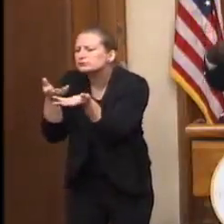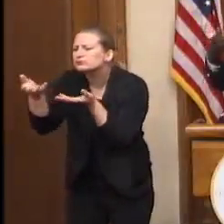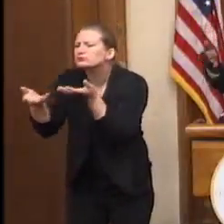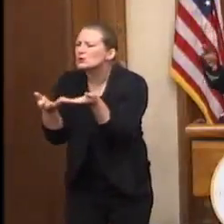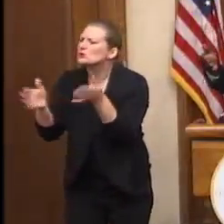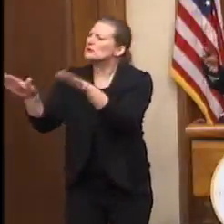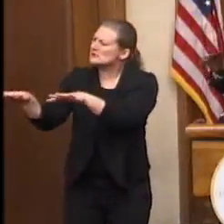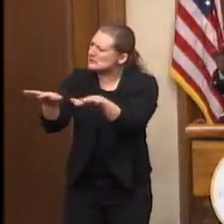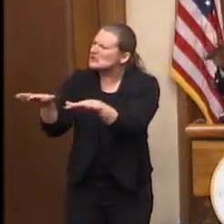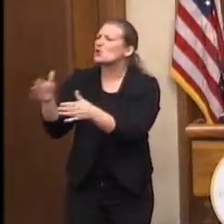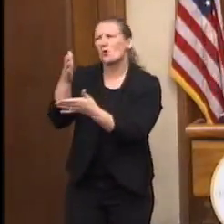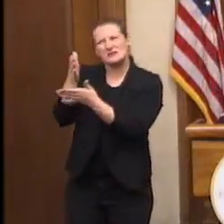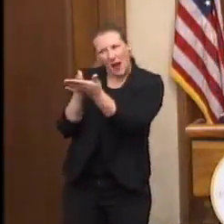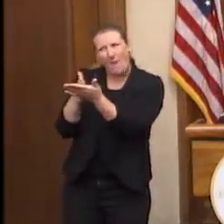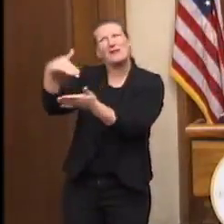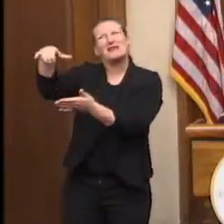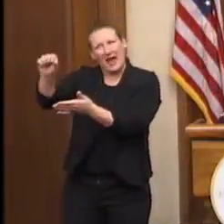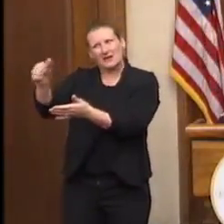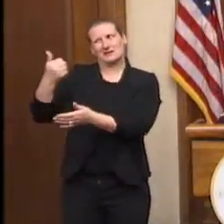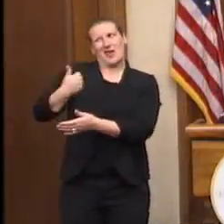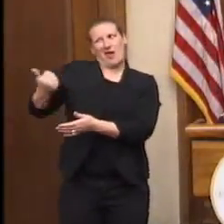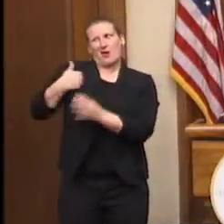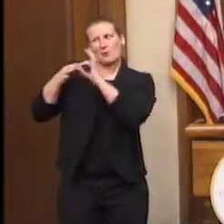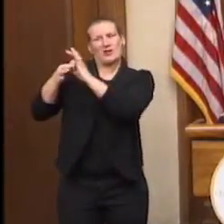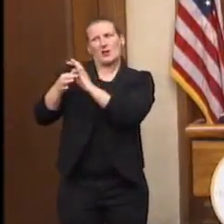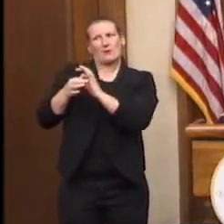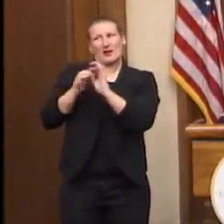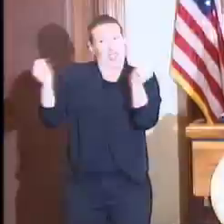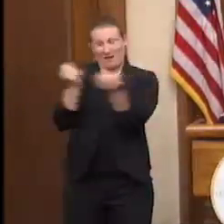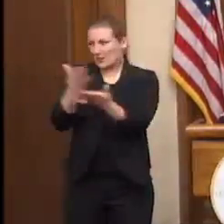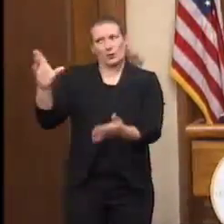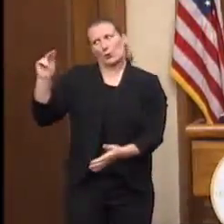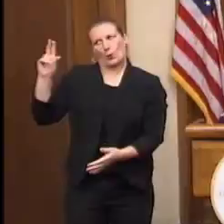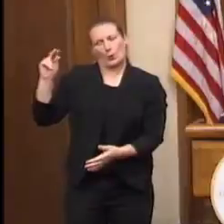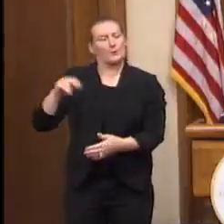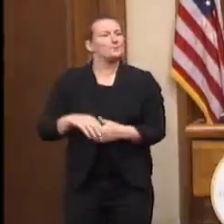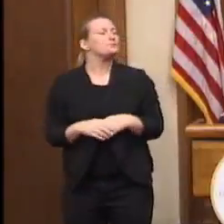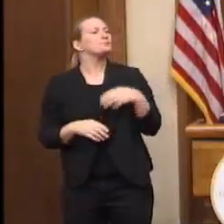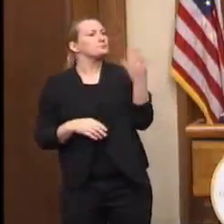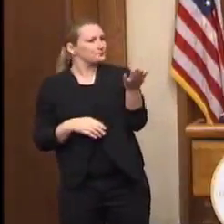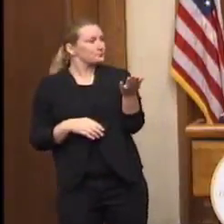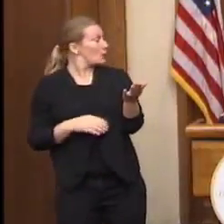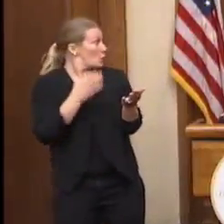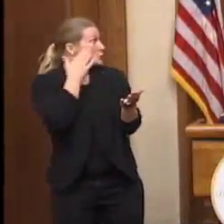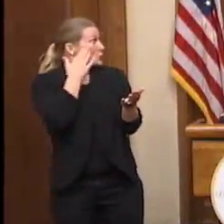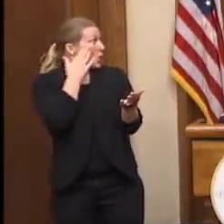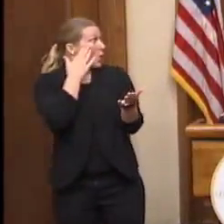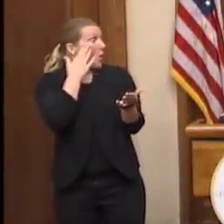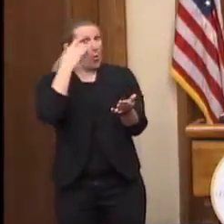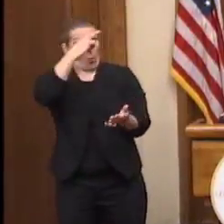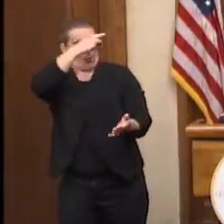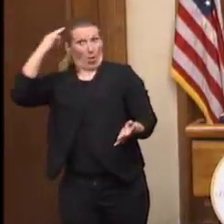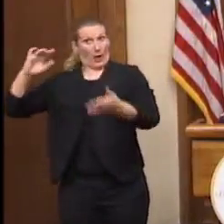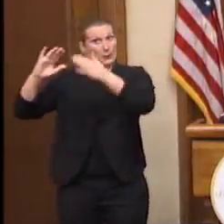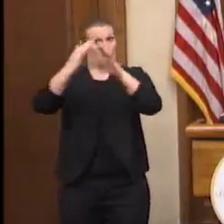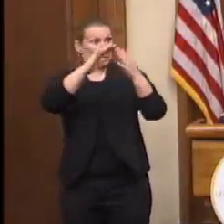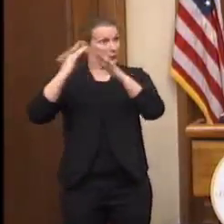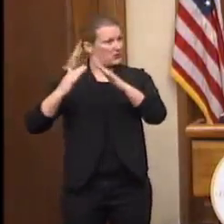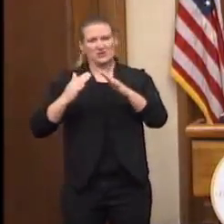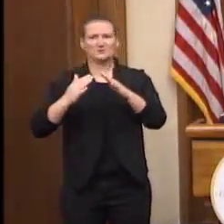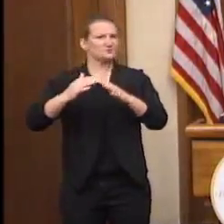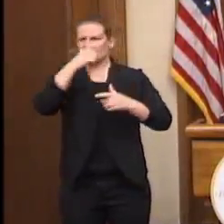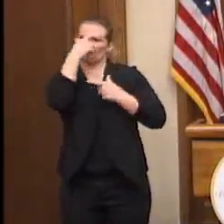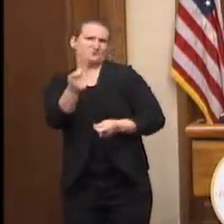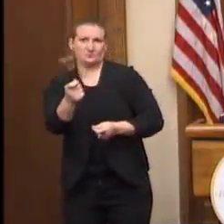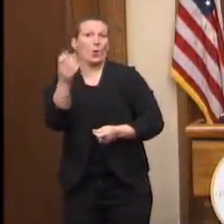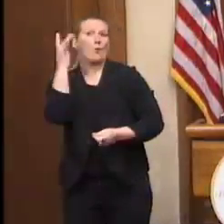information is gang related, not everything. Chief, there's been a lot of, as you know, distrust in the black communities, particularly since the Stockley